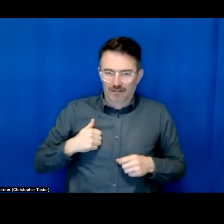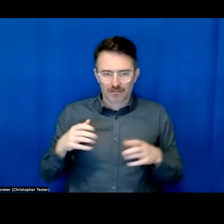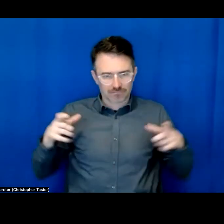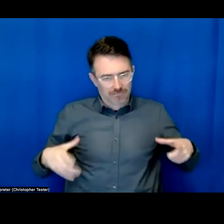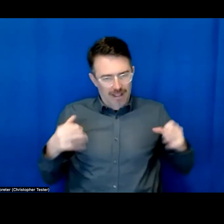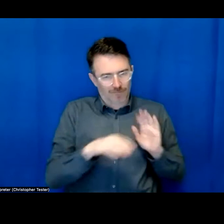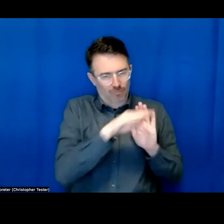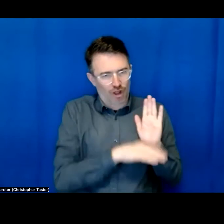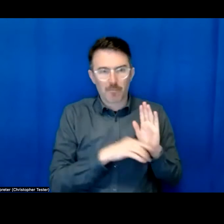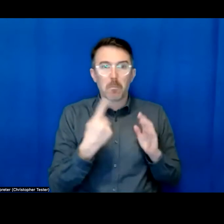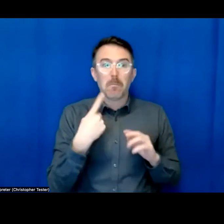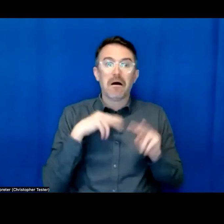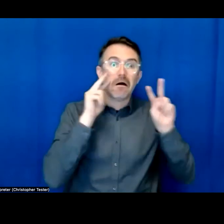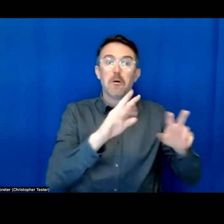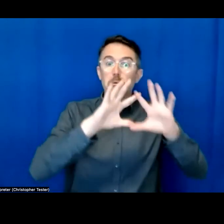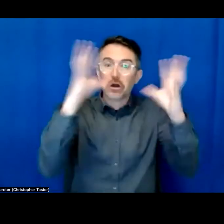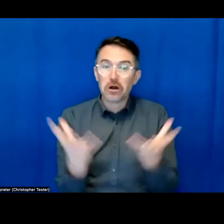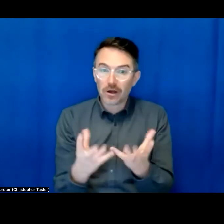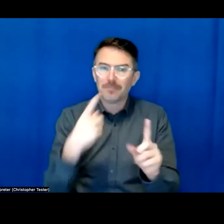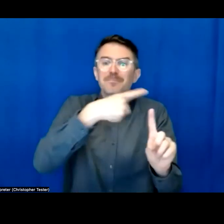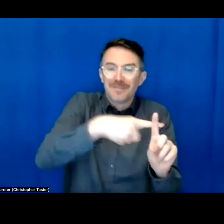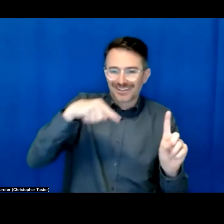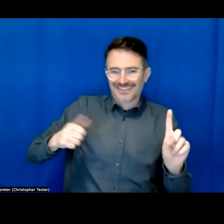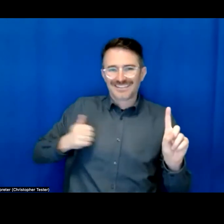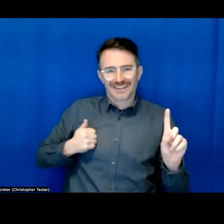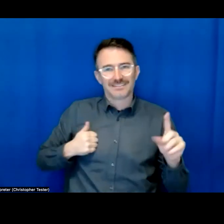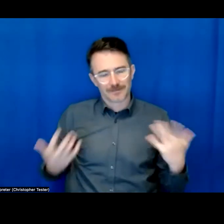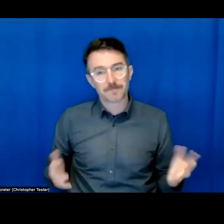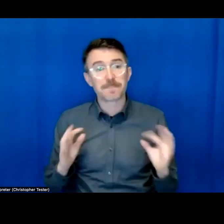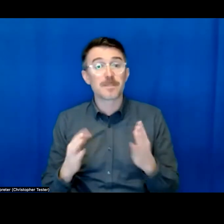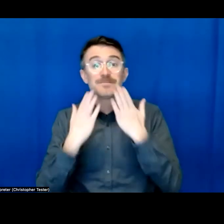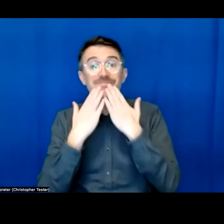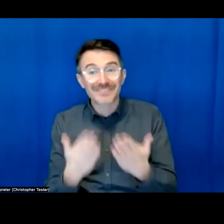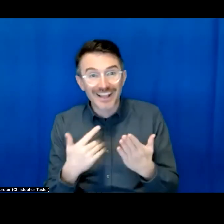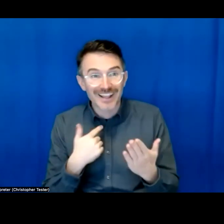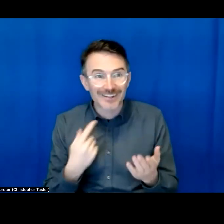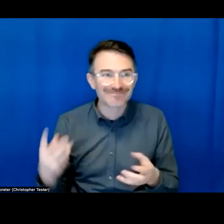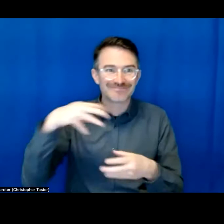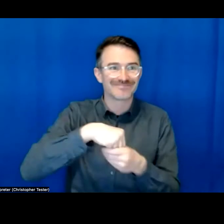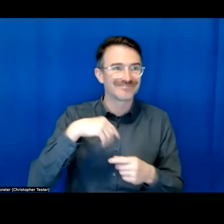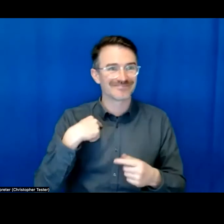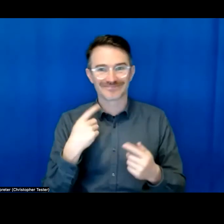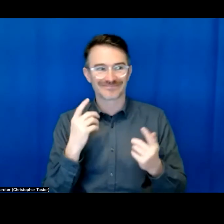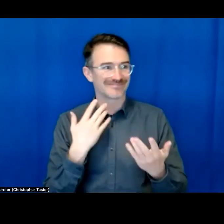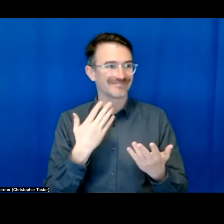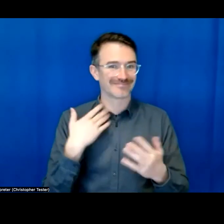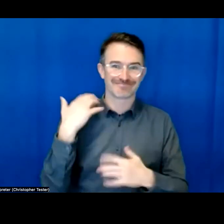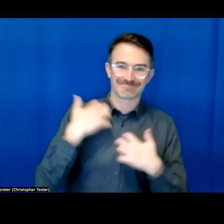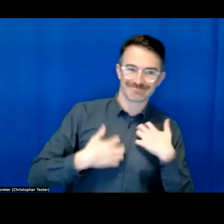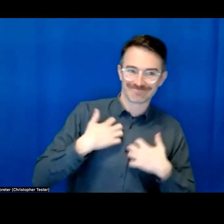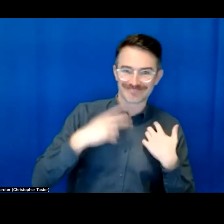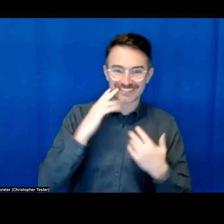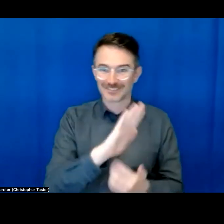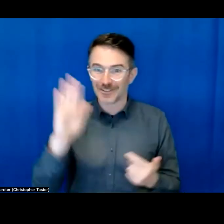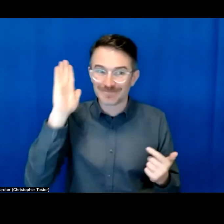there. Thank you again for the opportunity to participate today, and I look forward to hearing more from my fellow panelists. Thank